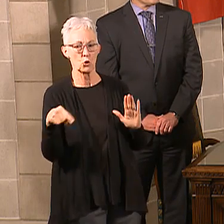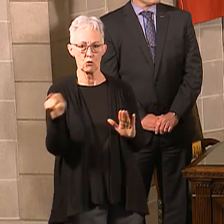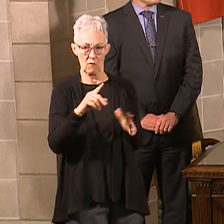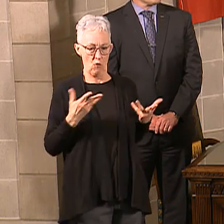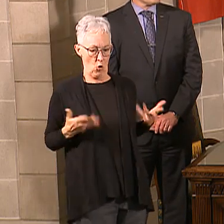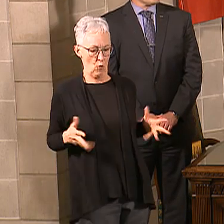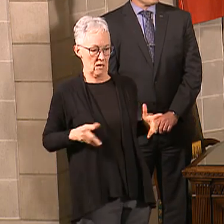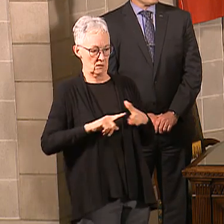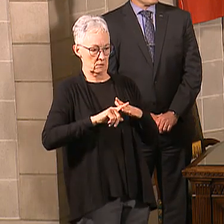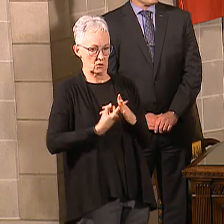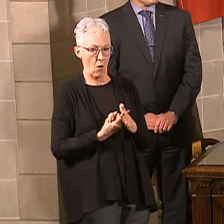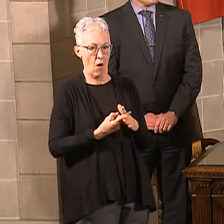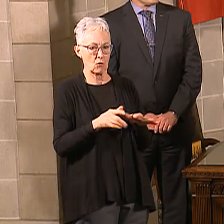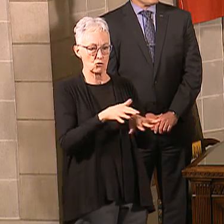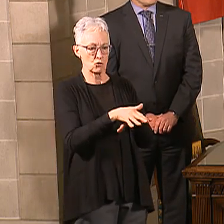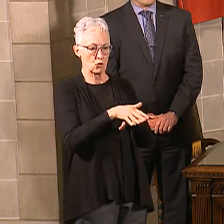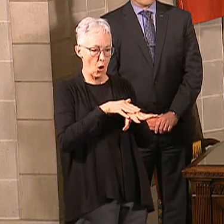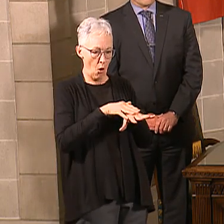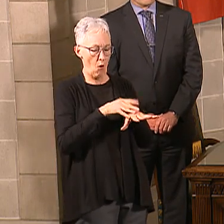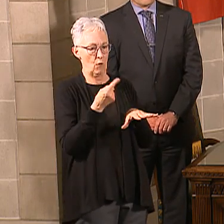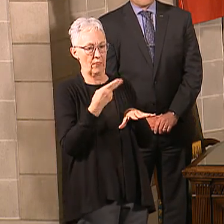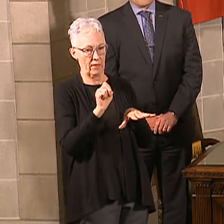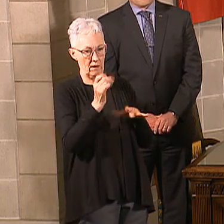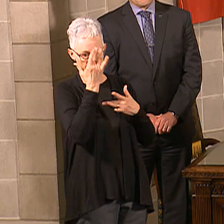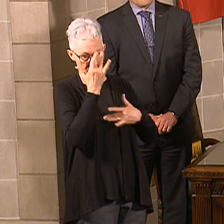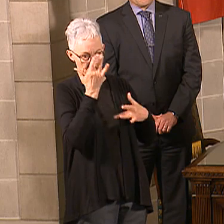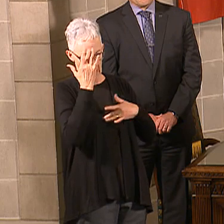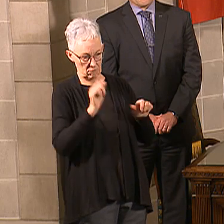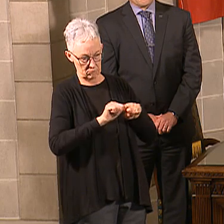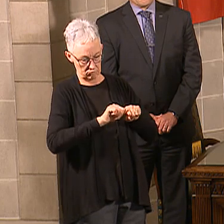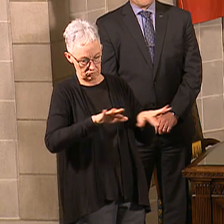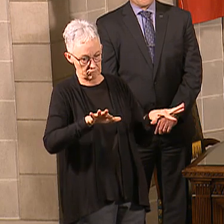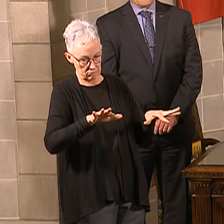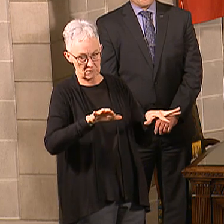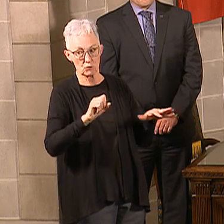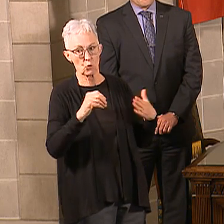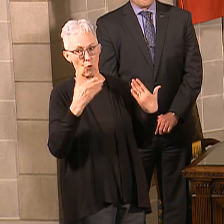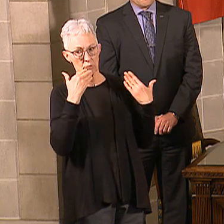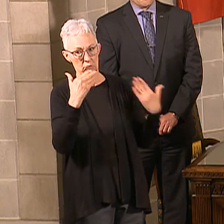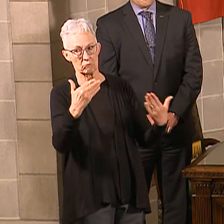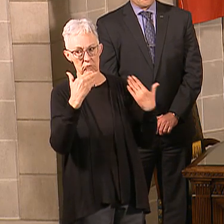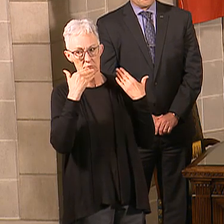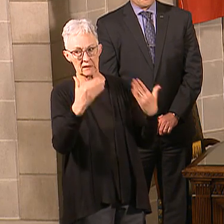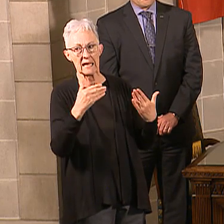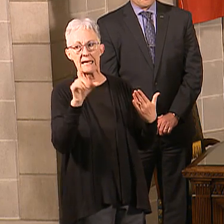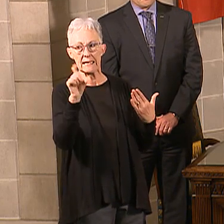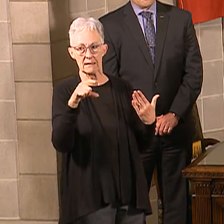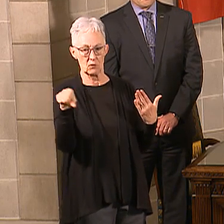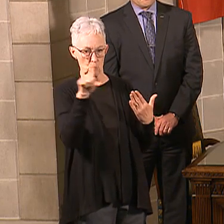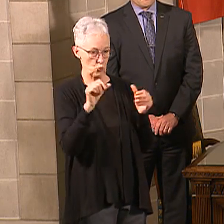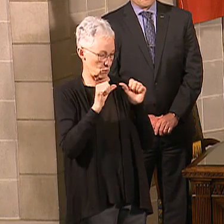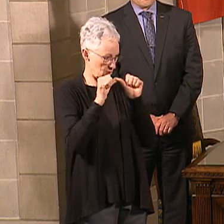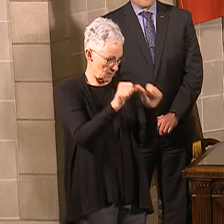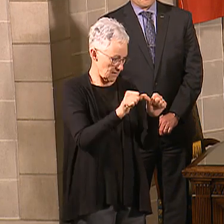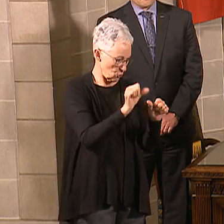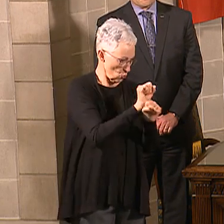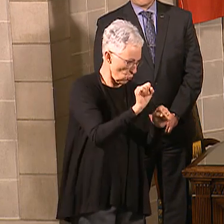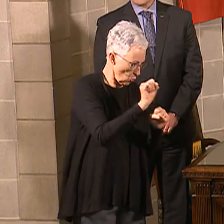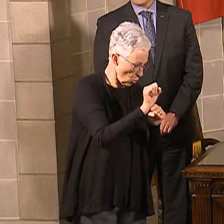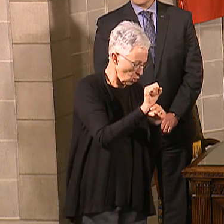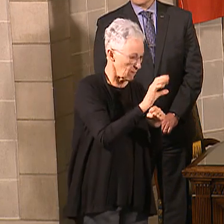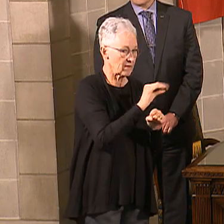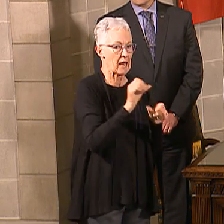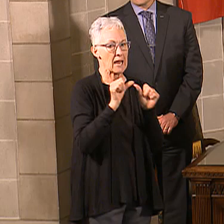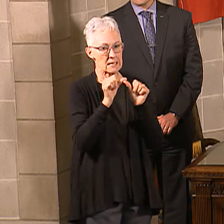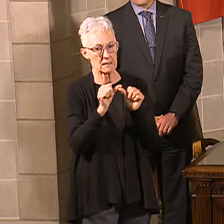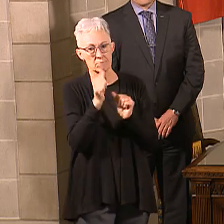protecting the most vulnerable in our society. Thank you so much. We need your continued work and patience as we continue